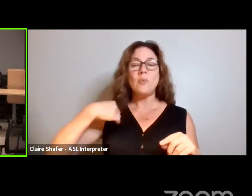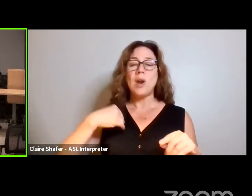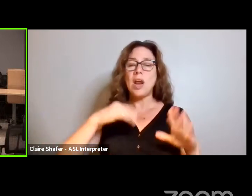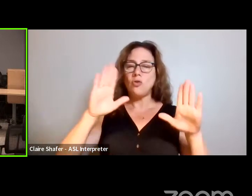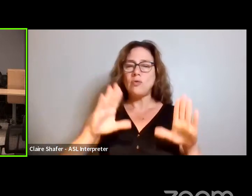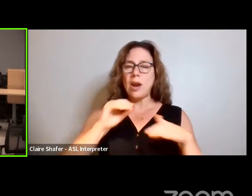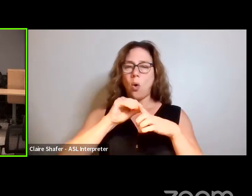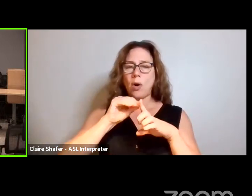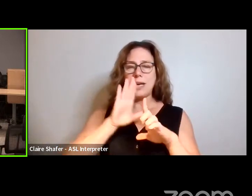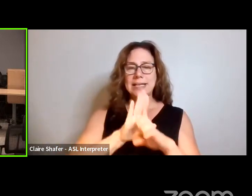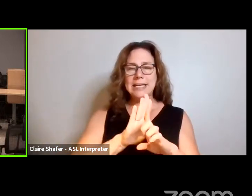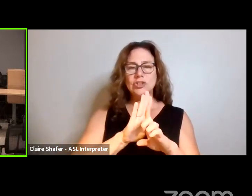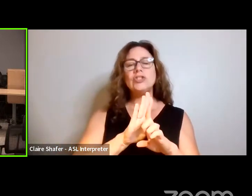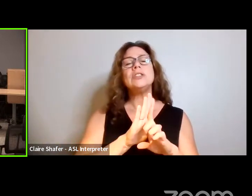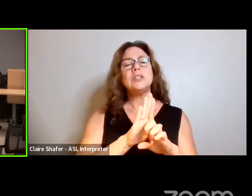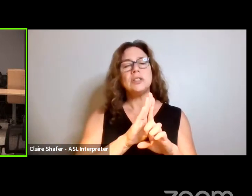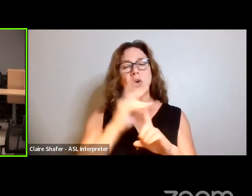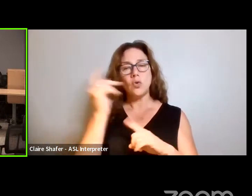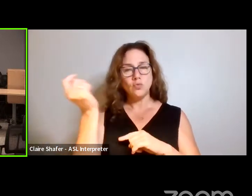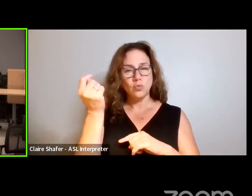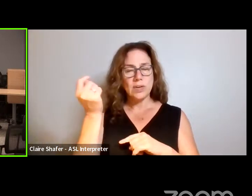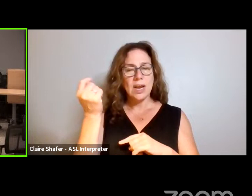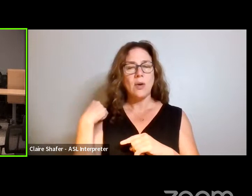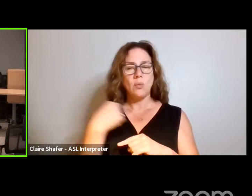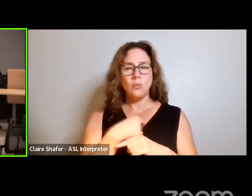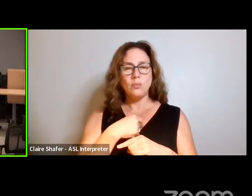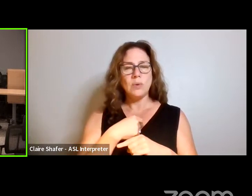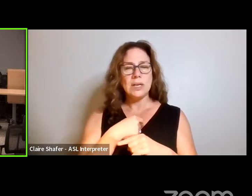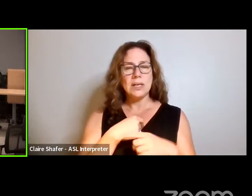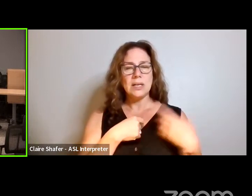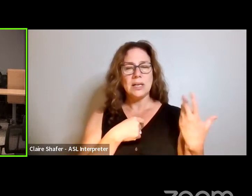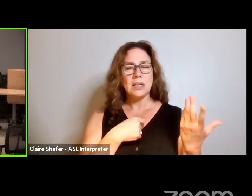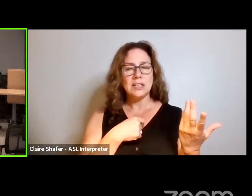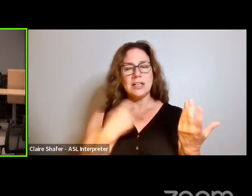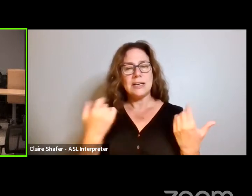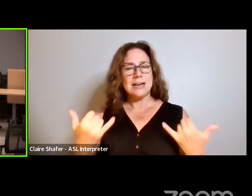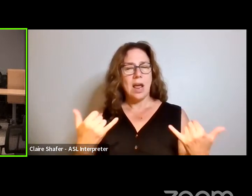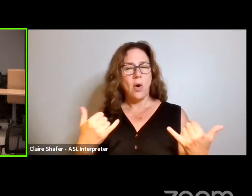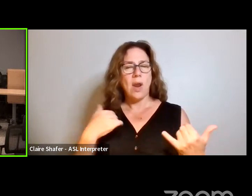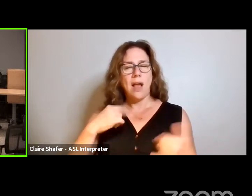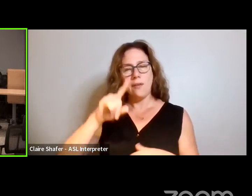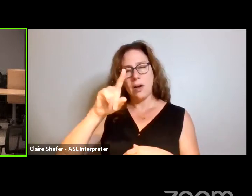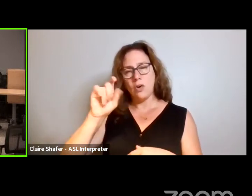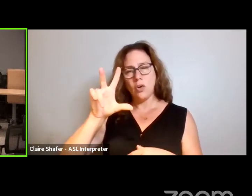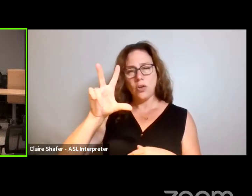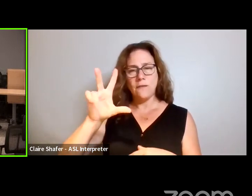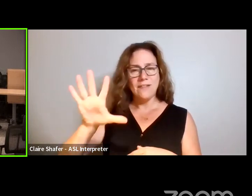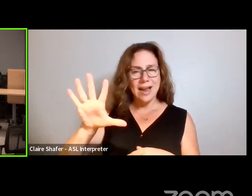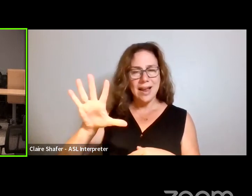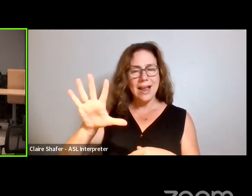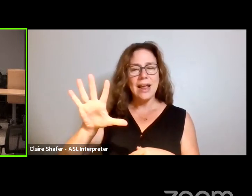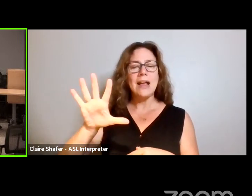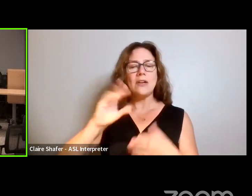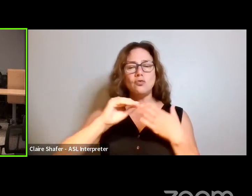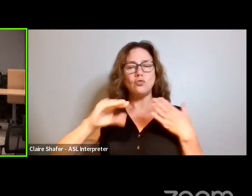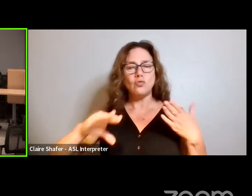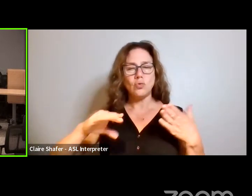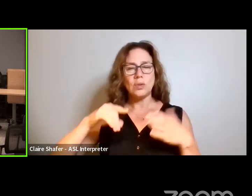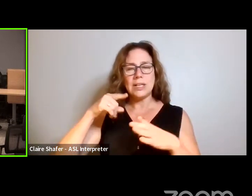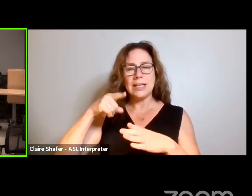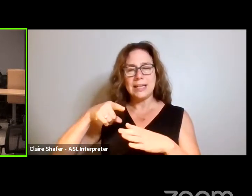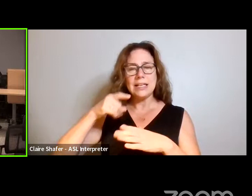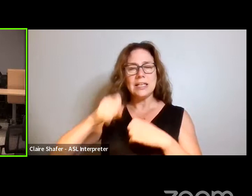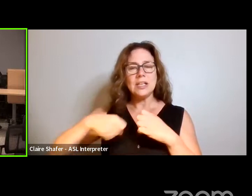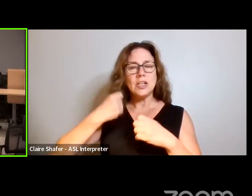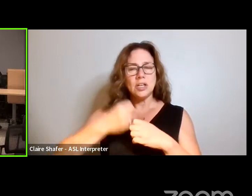Tuesday. We're supposedly, we have right now about 135 students this year.